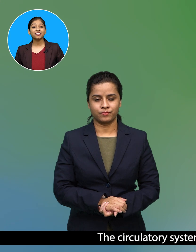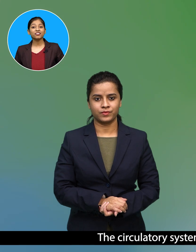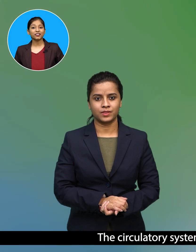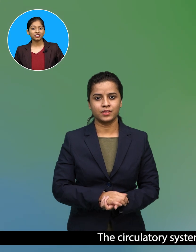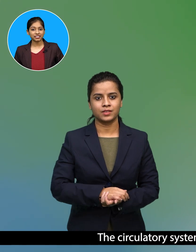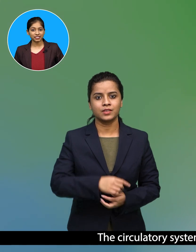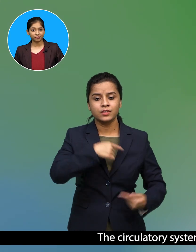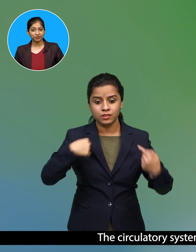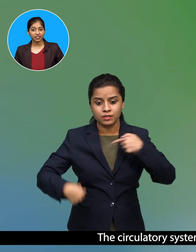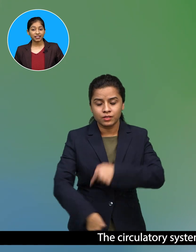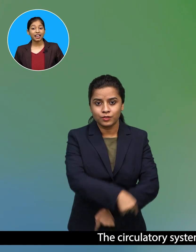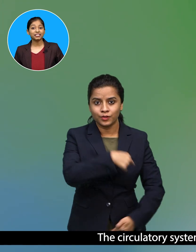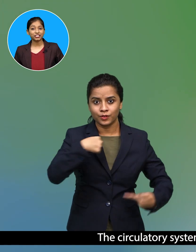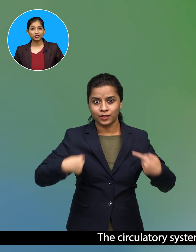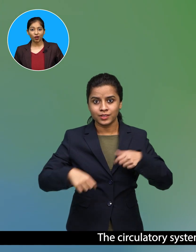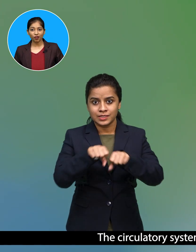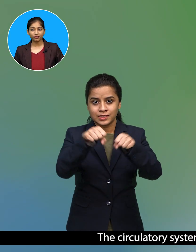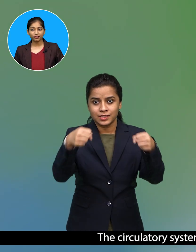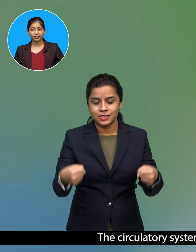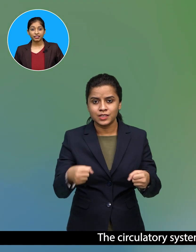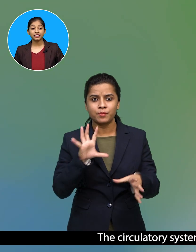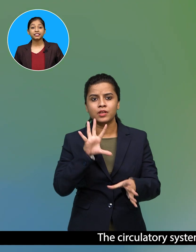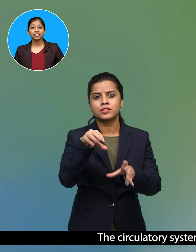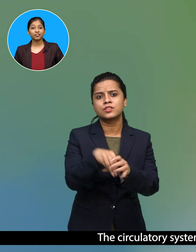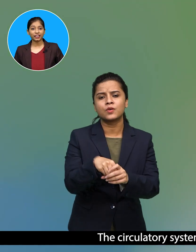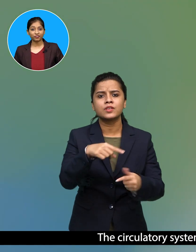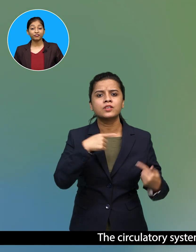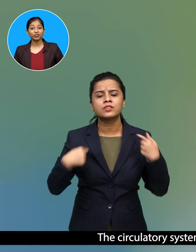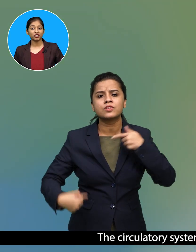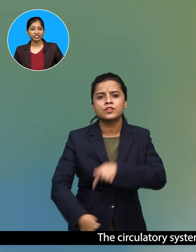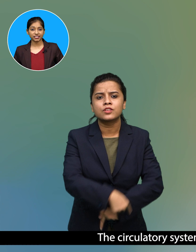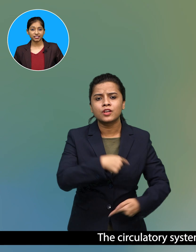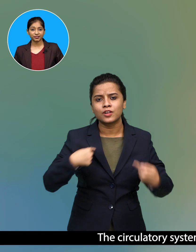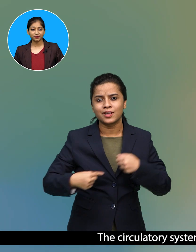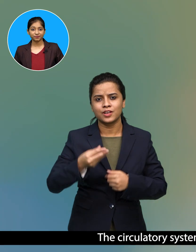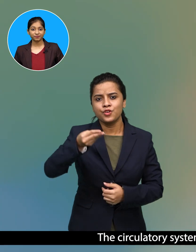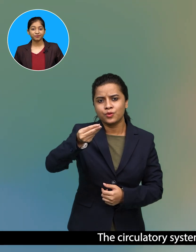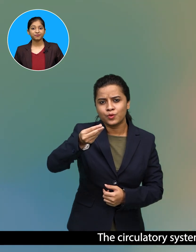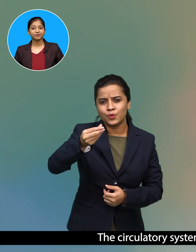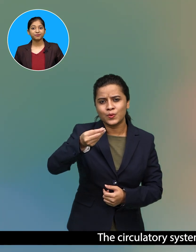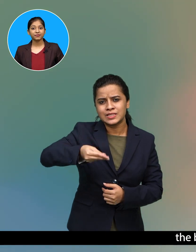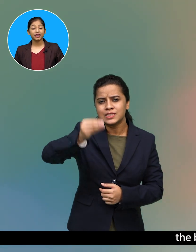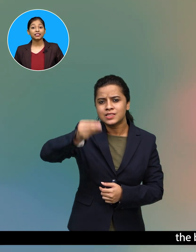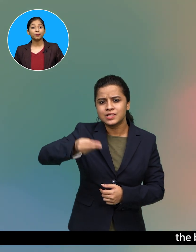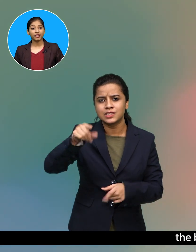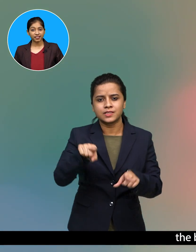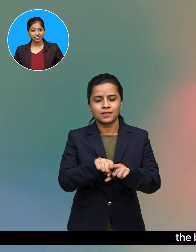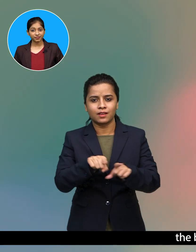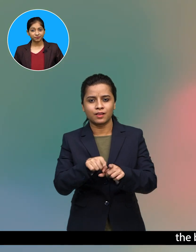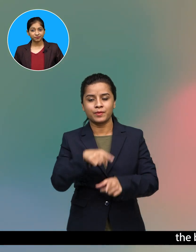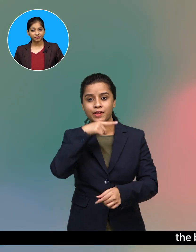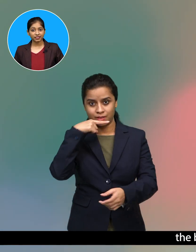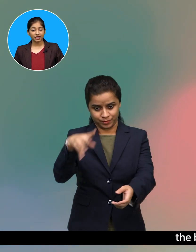The circulatory system consists of the circulatory fluids, the